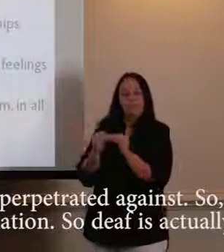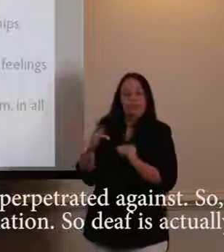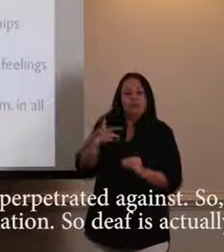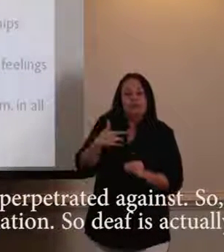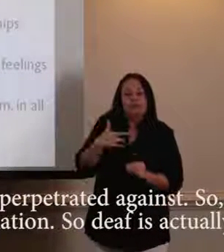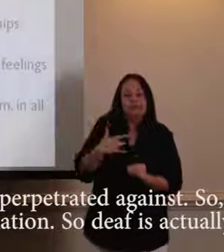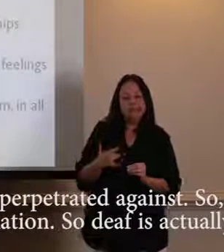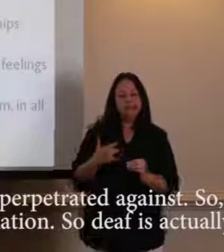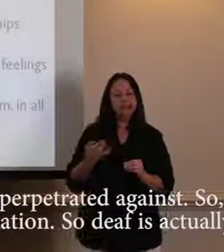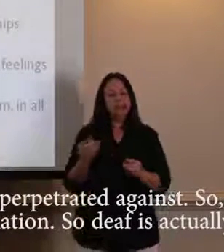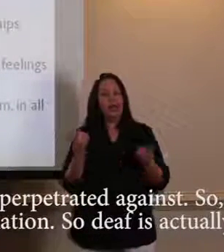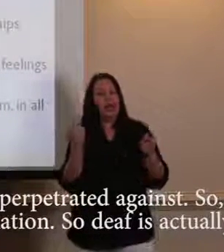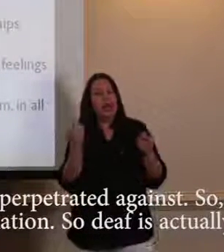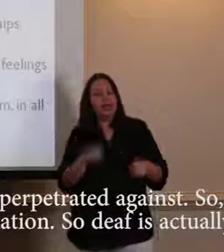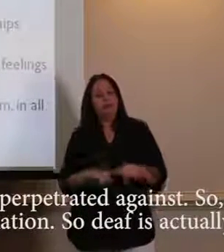perpetrated against.